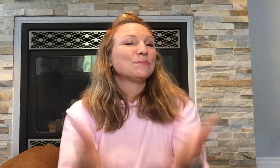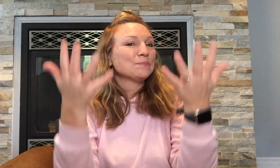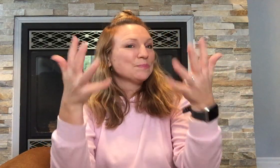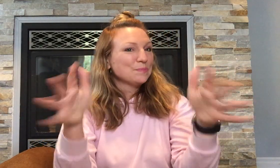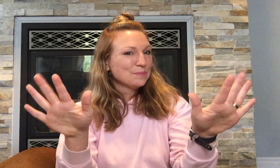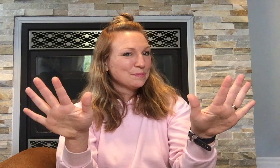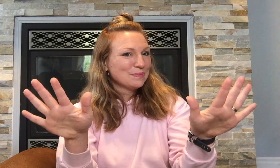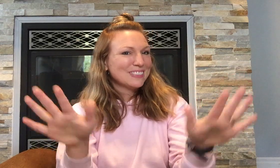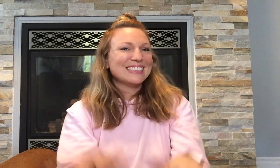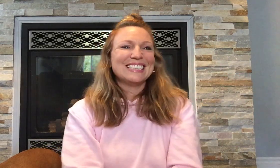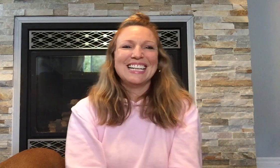the end.